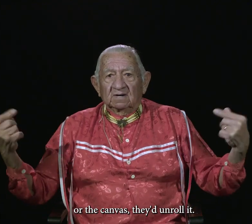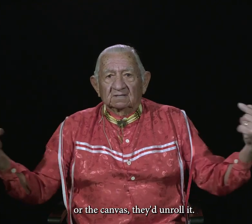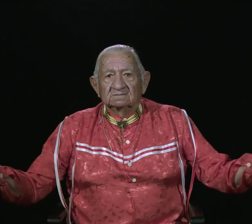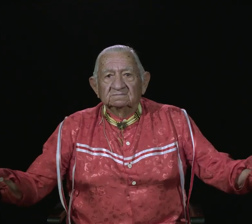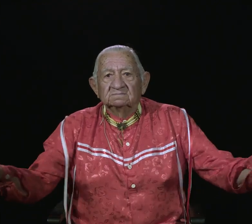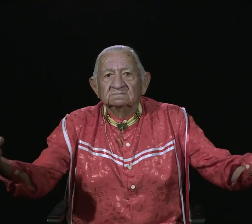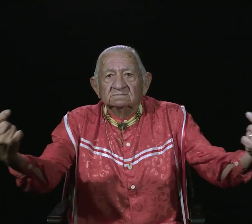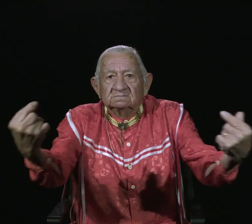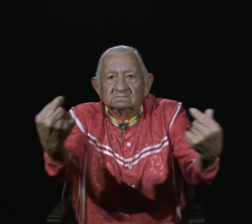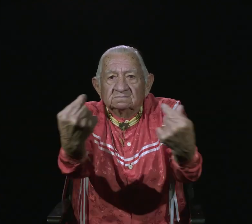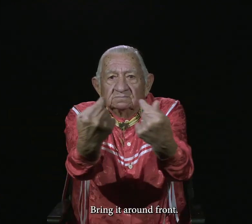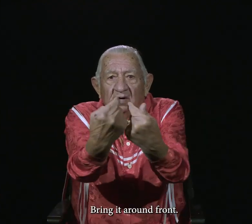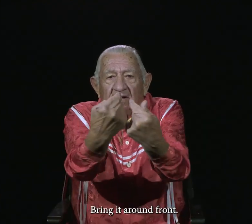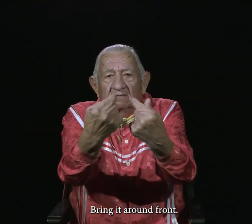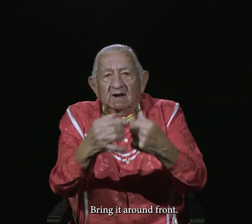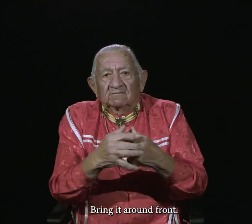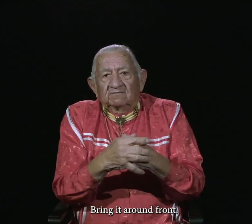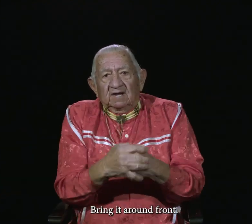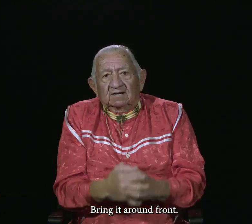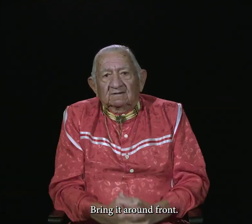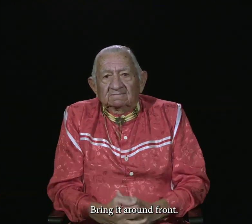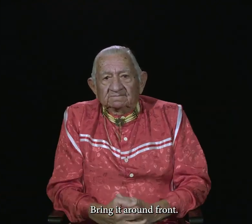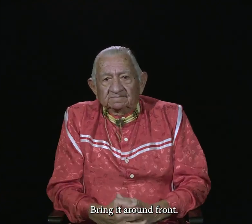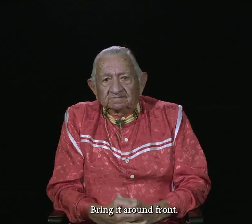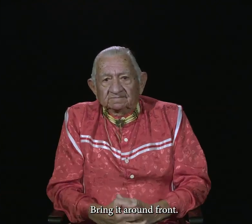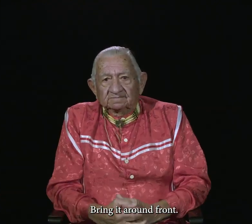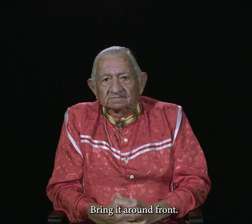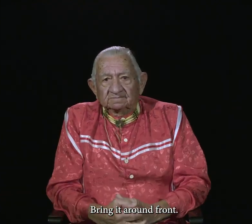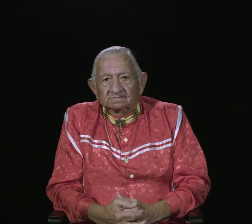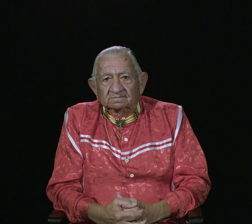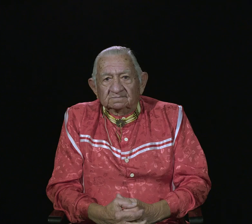it, bring it around front.